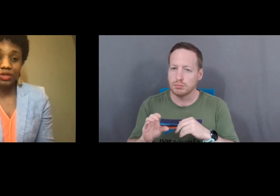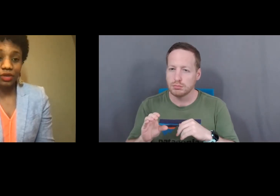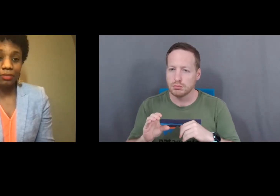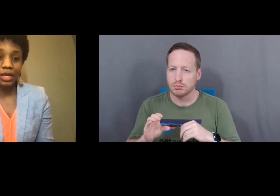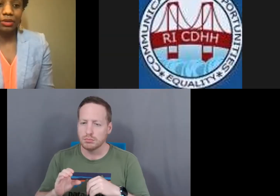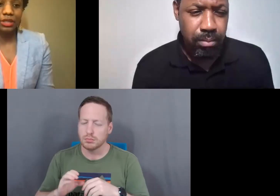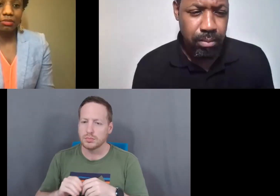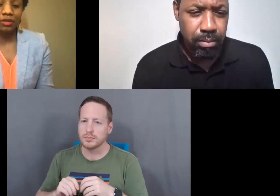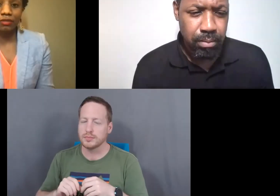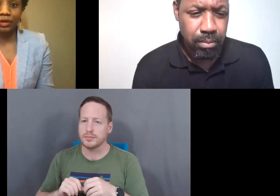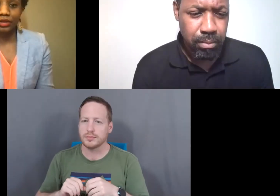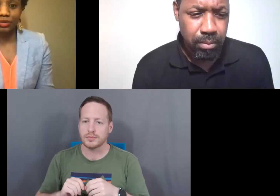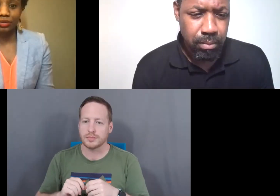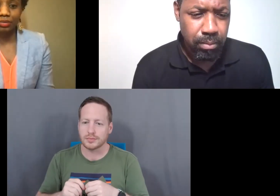not being able to meet via Zoom.